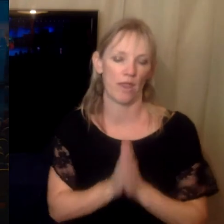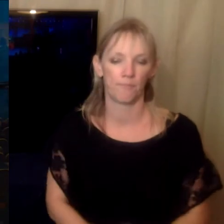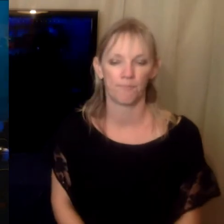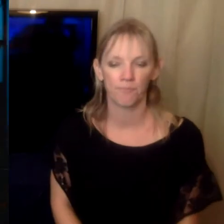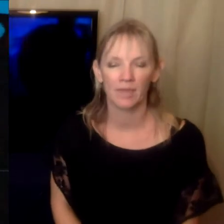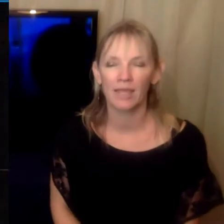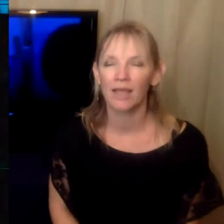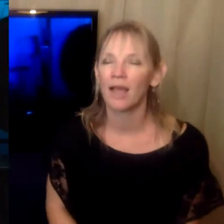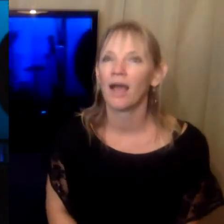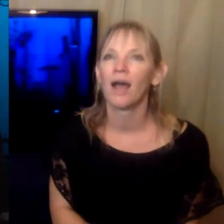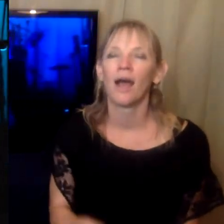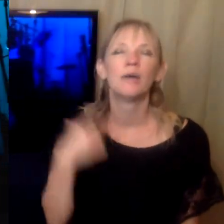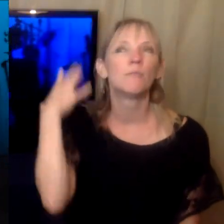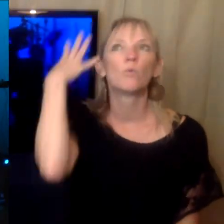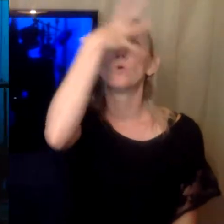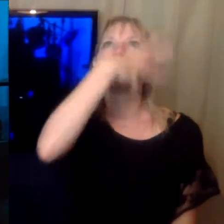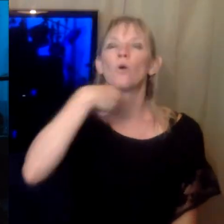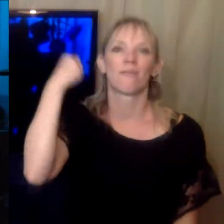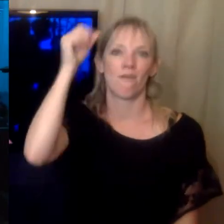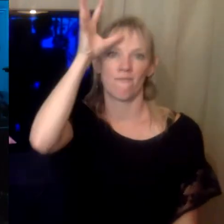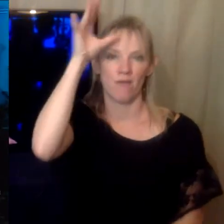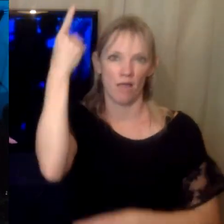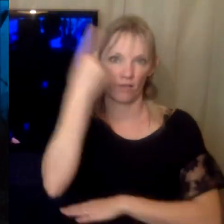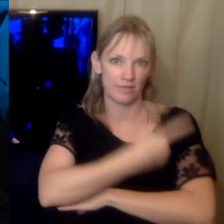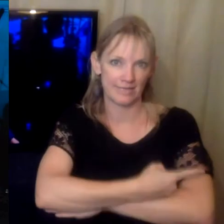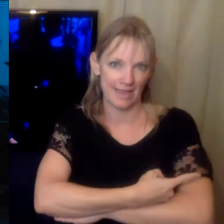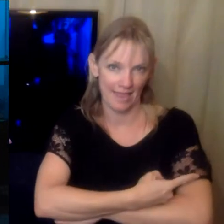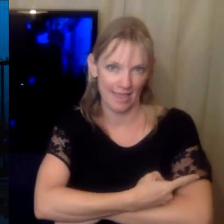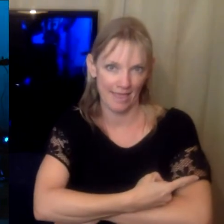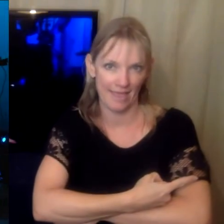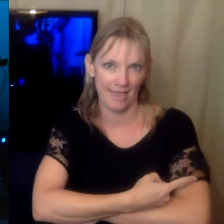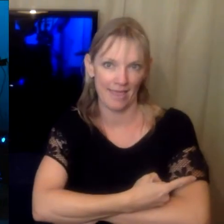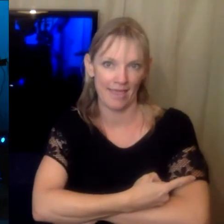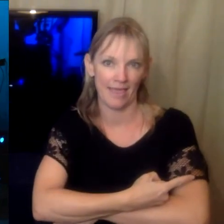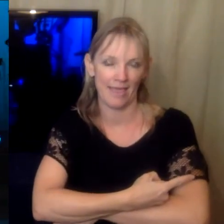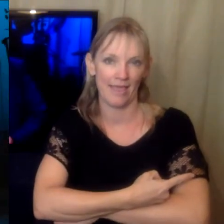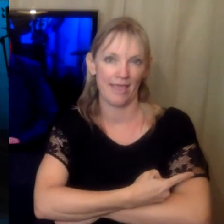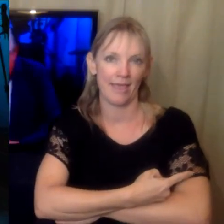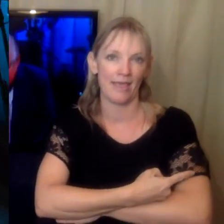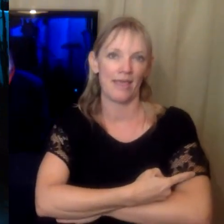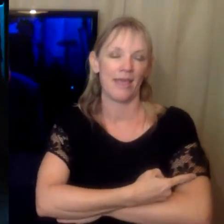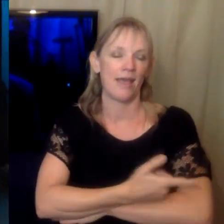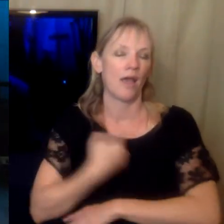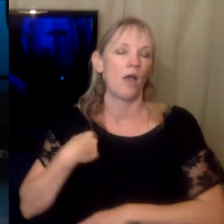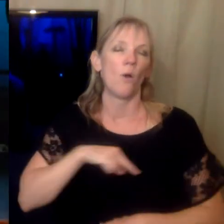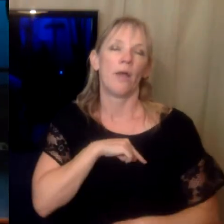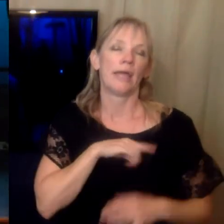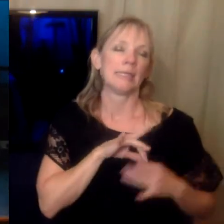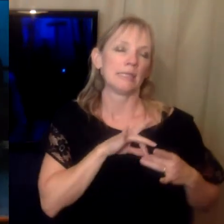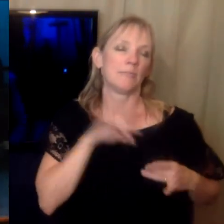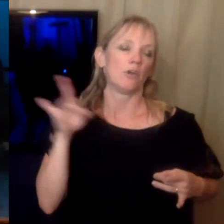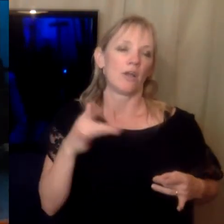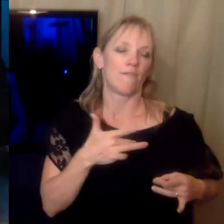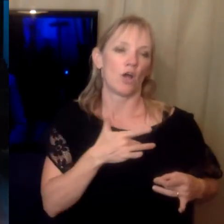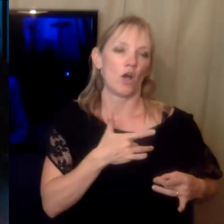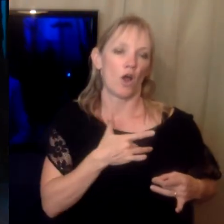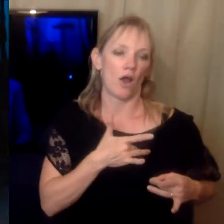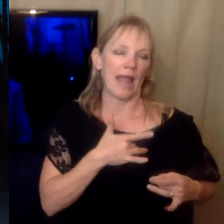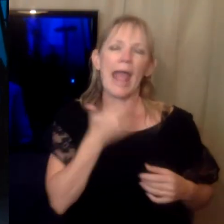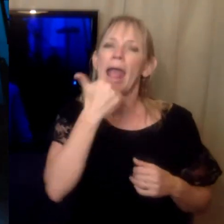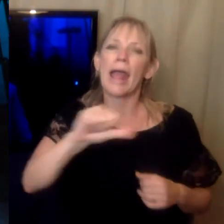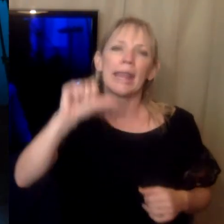On this beautiful, beautiful Father's Day, we tap into the spirit of the heart in any parent, a mother, a